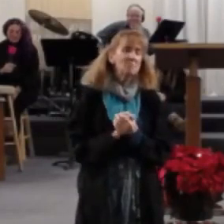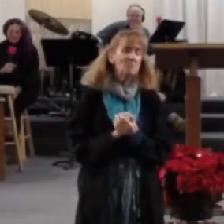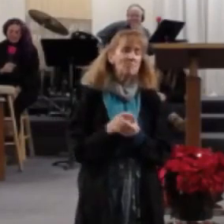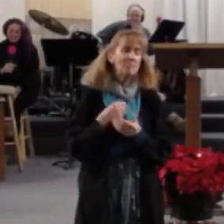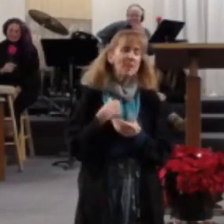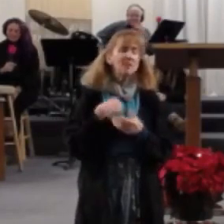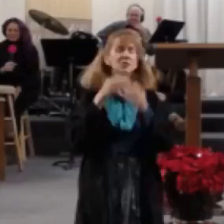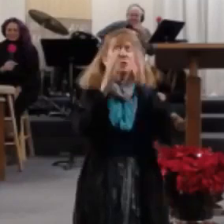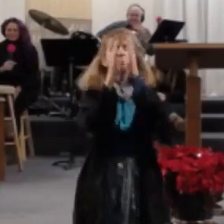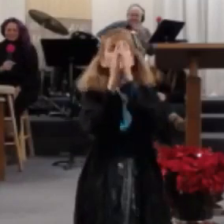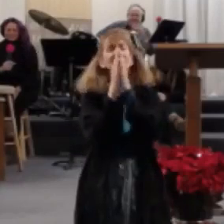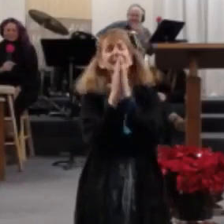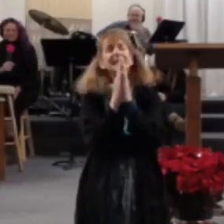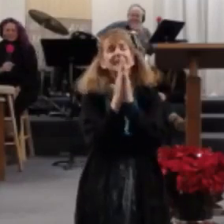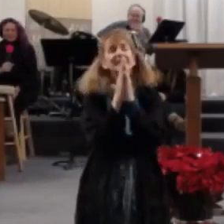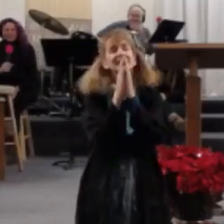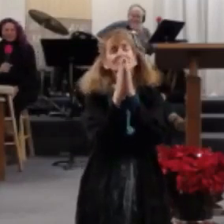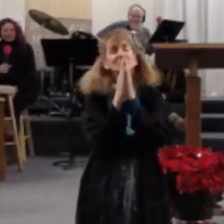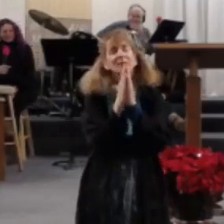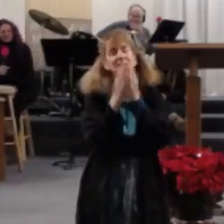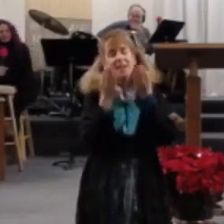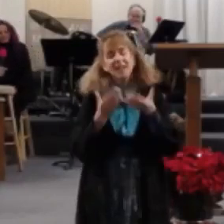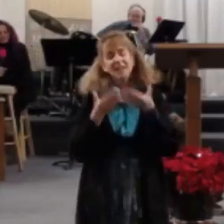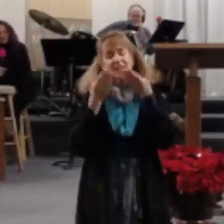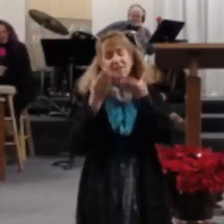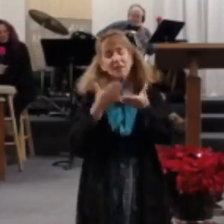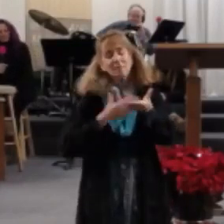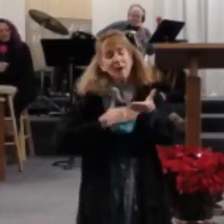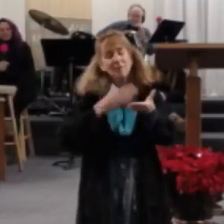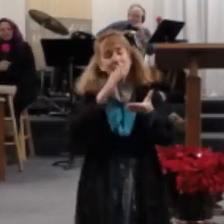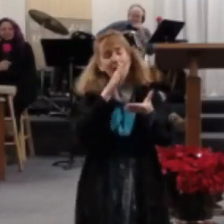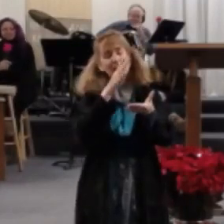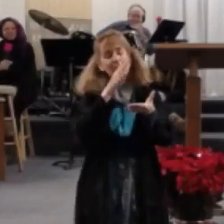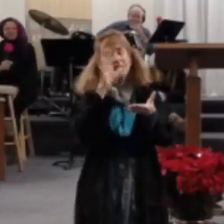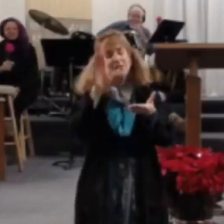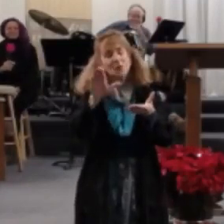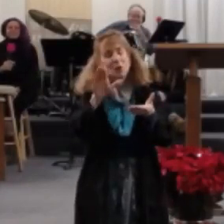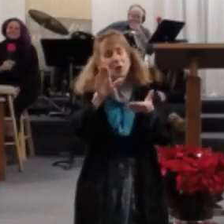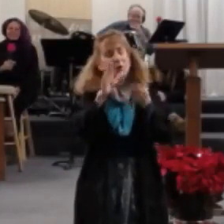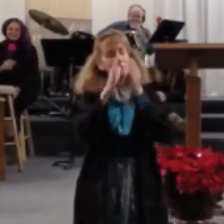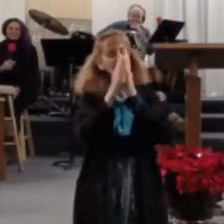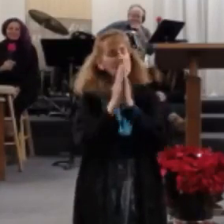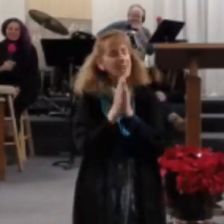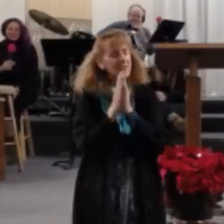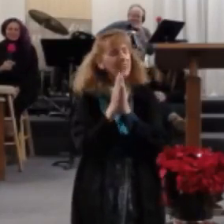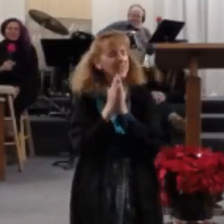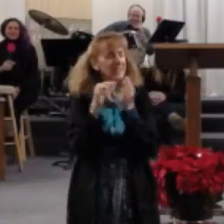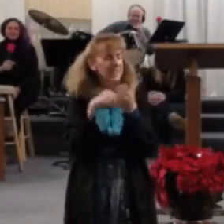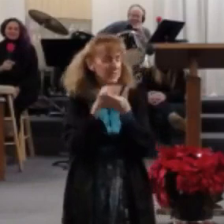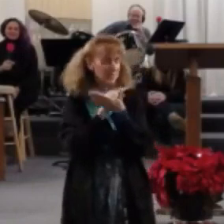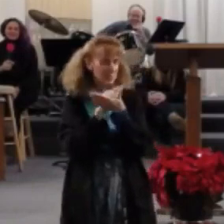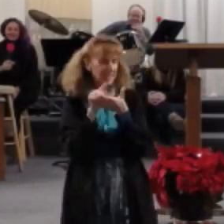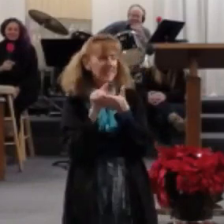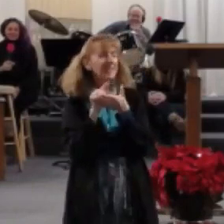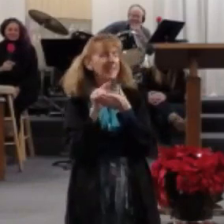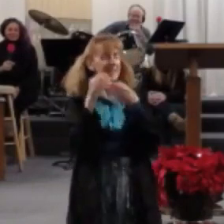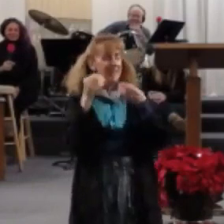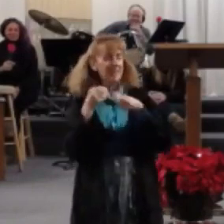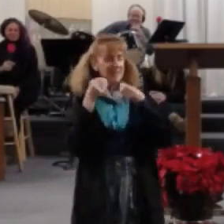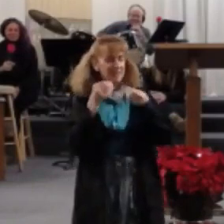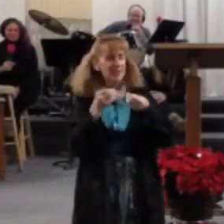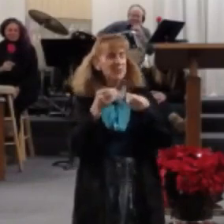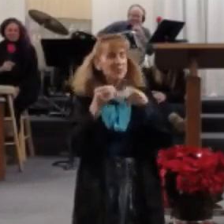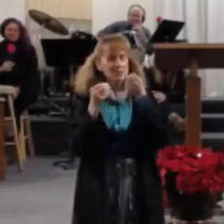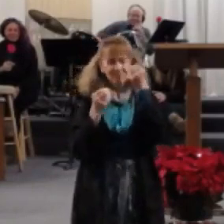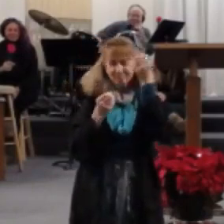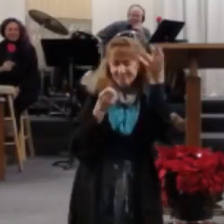So please lift my mama up in your prayers this week for strength, not